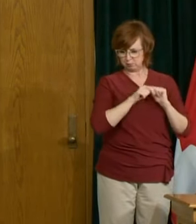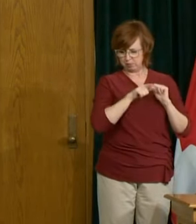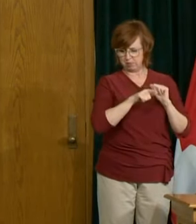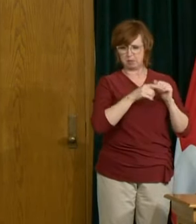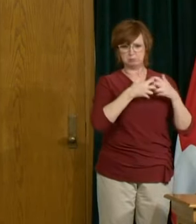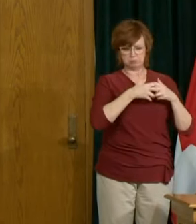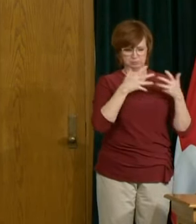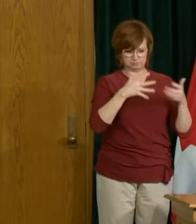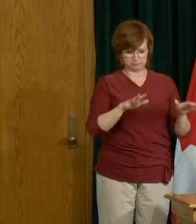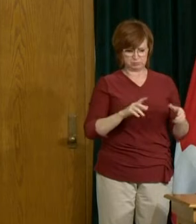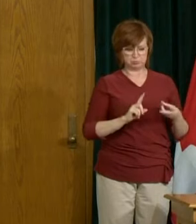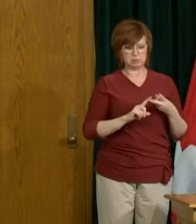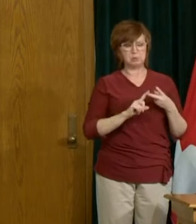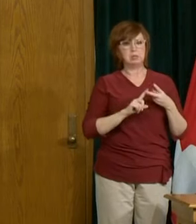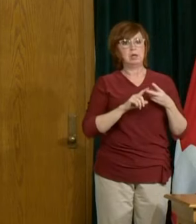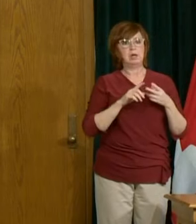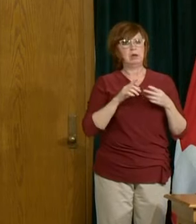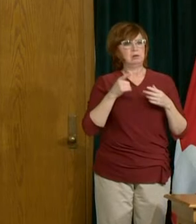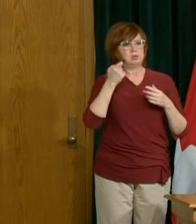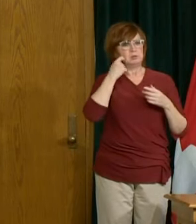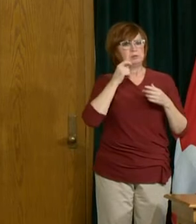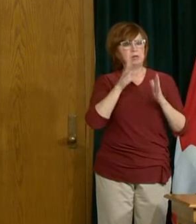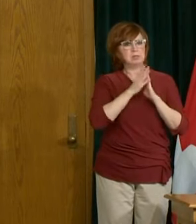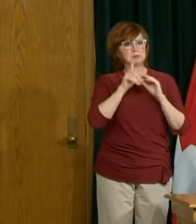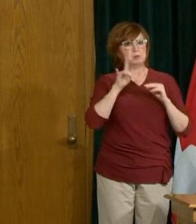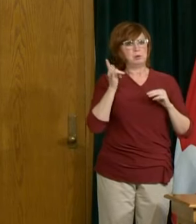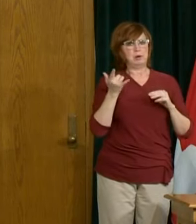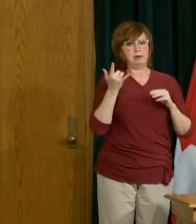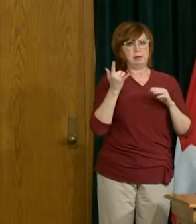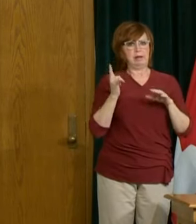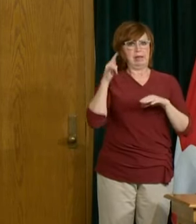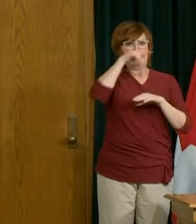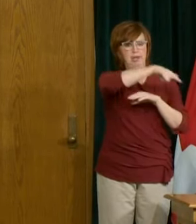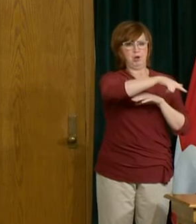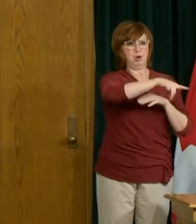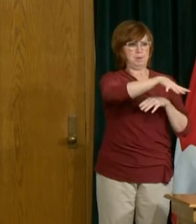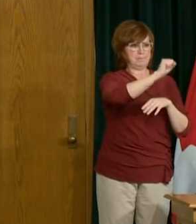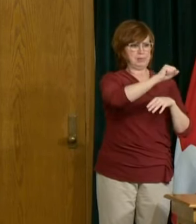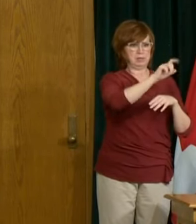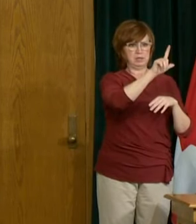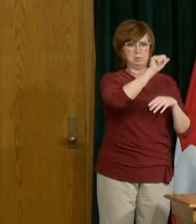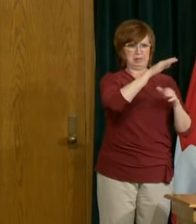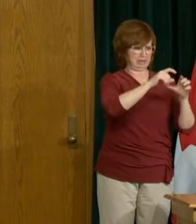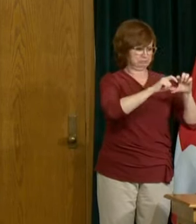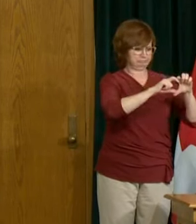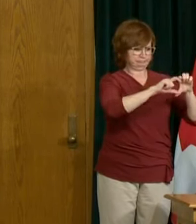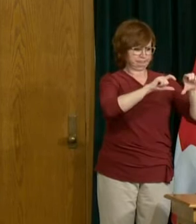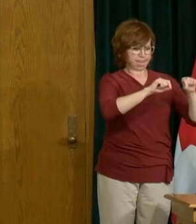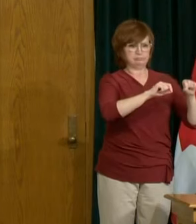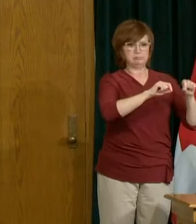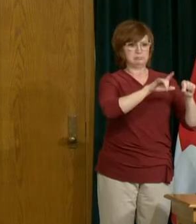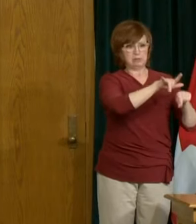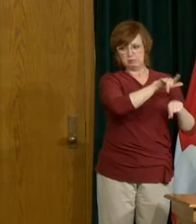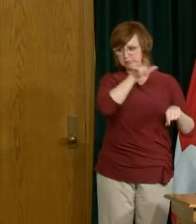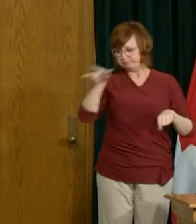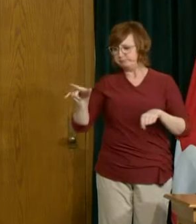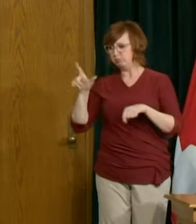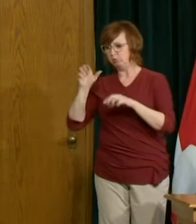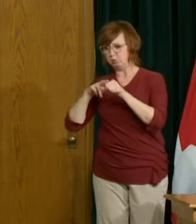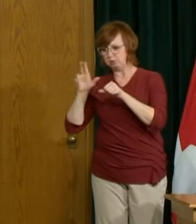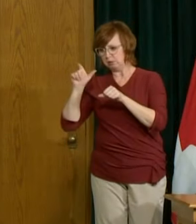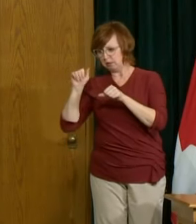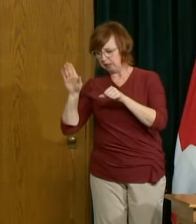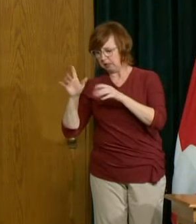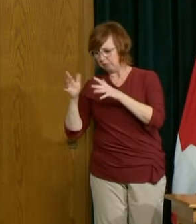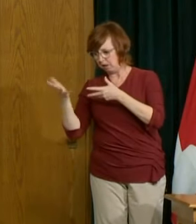question around air transport, because of the size and scope of what's going on in